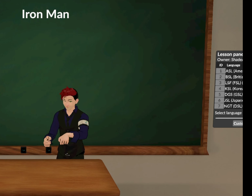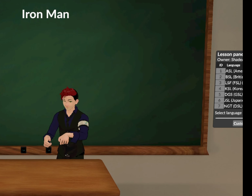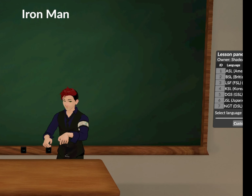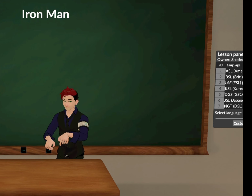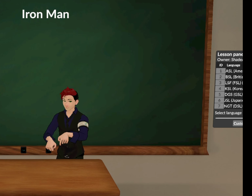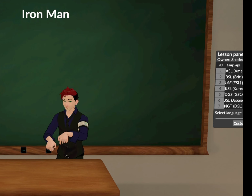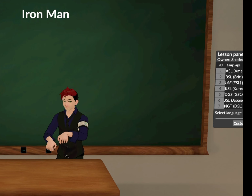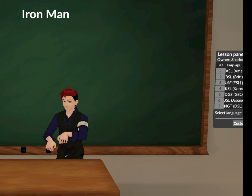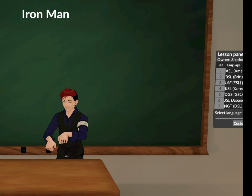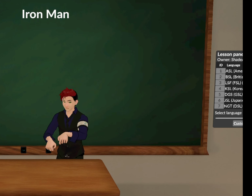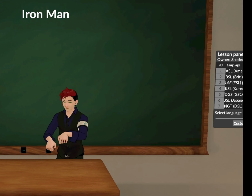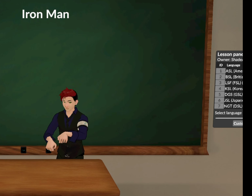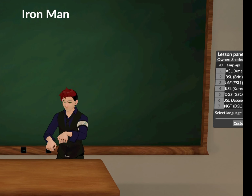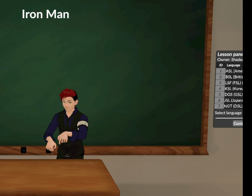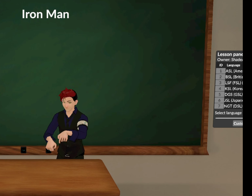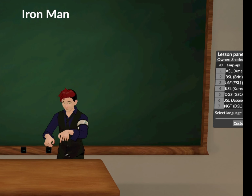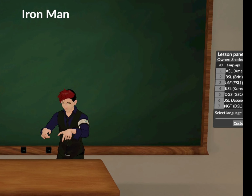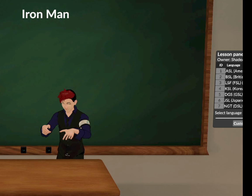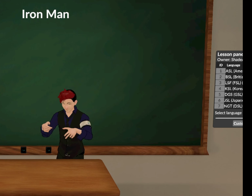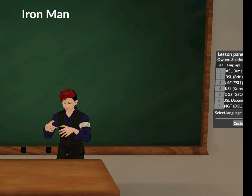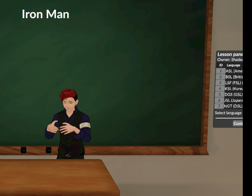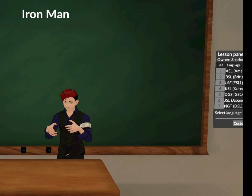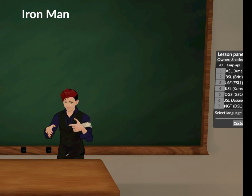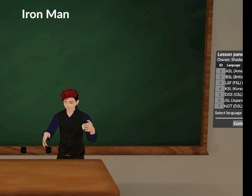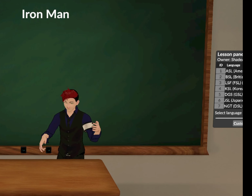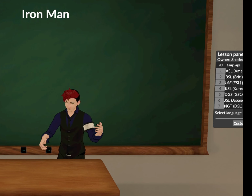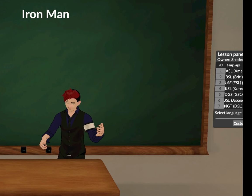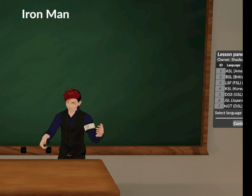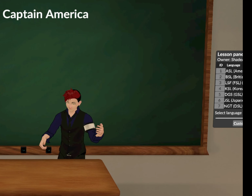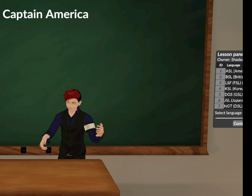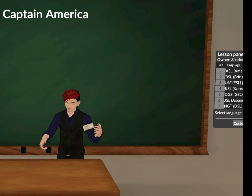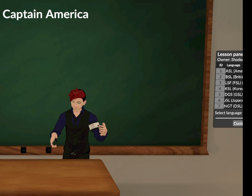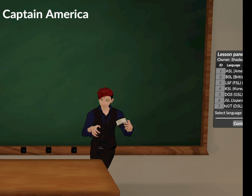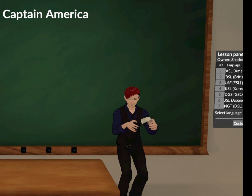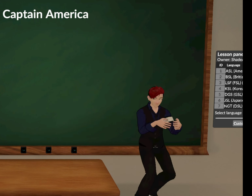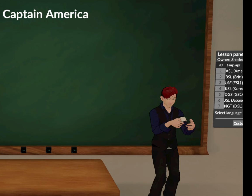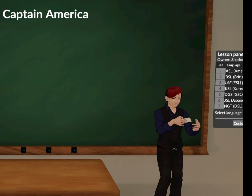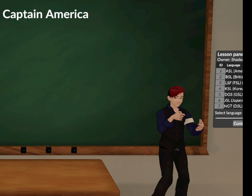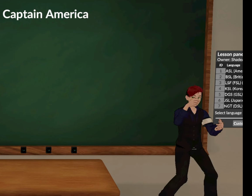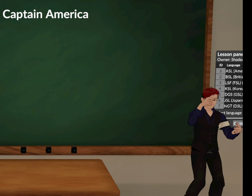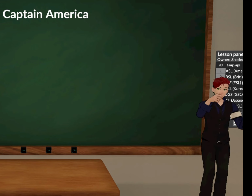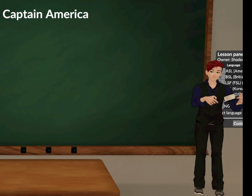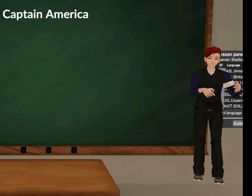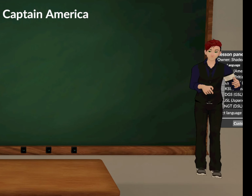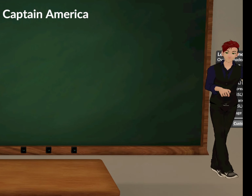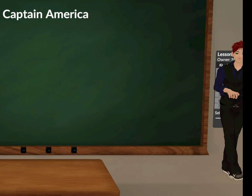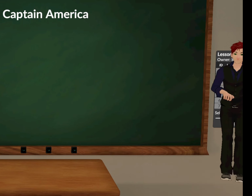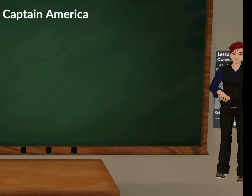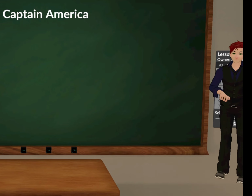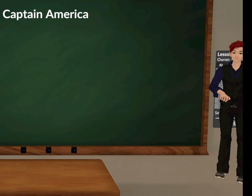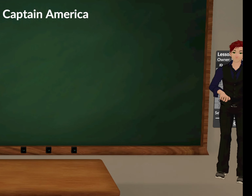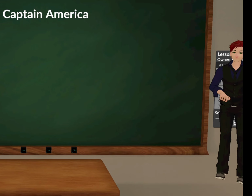Oh, MCU. next word? Marvel comic movies. I see. Or Marvel, whatever.